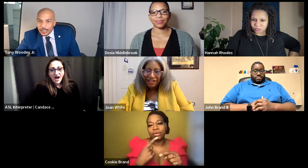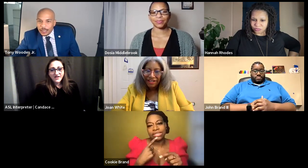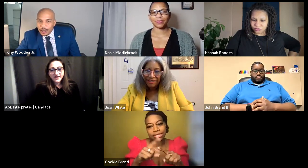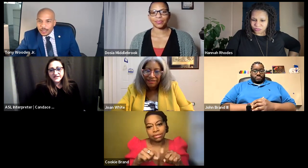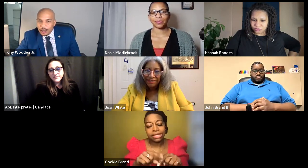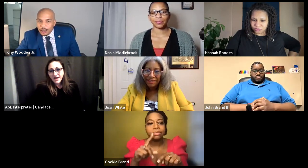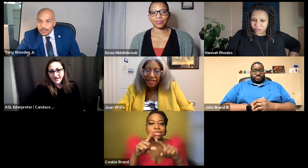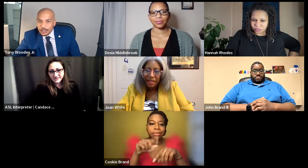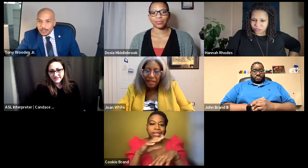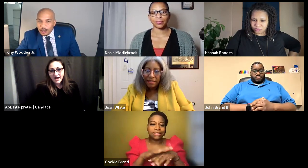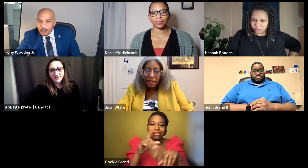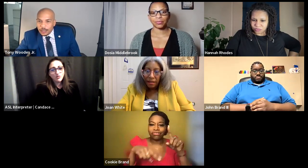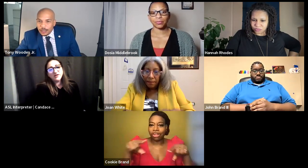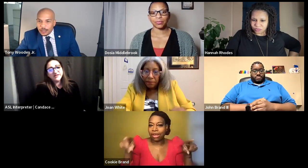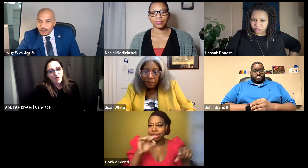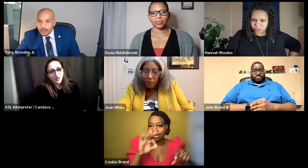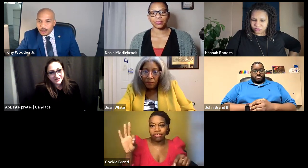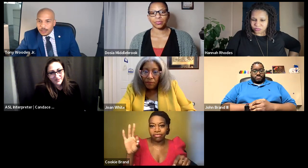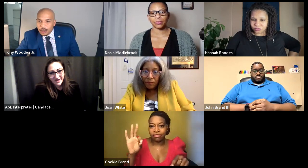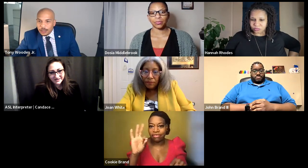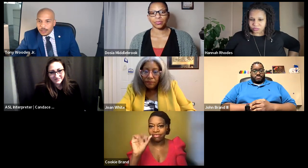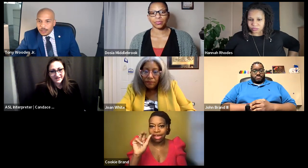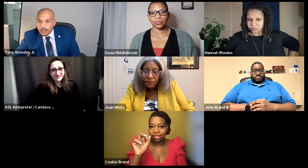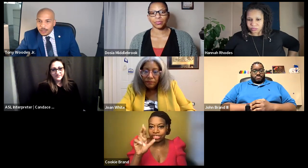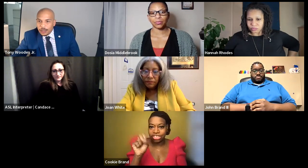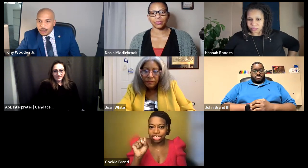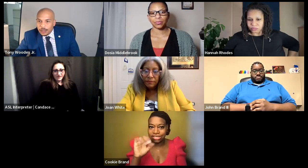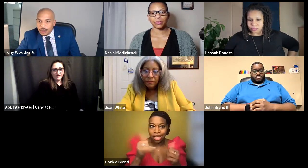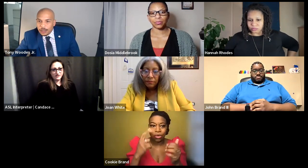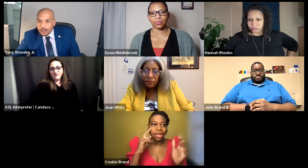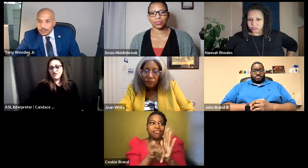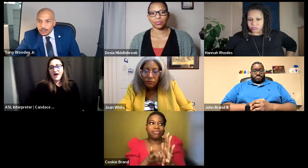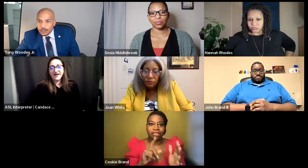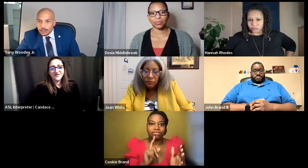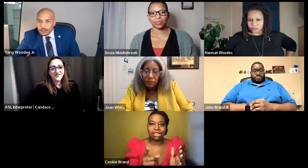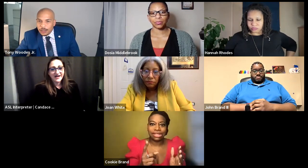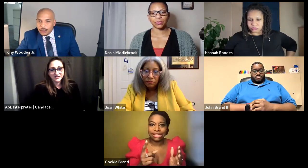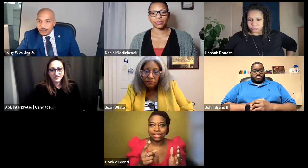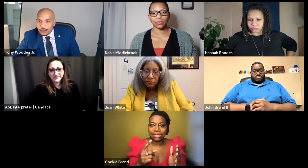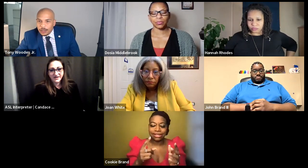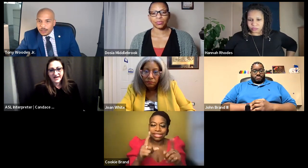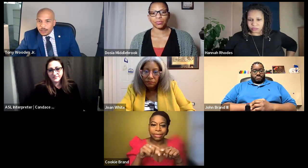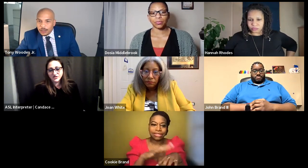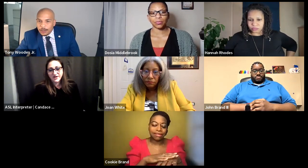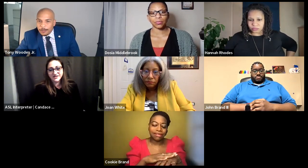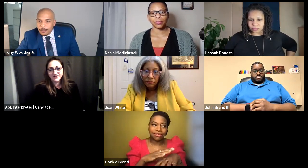I think it depends. We say it always depends because there's a variety of factors in being able to